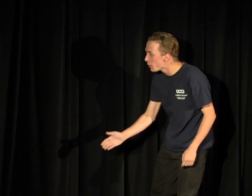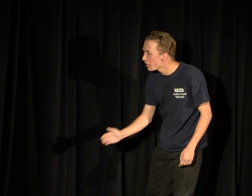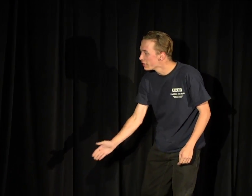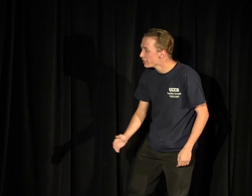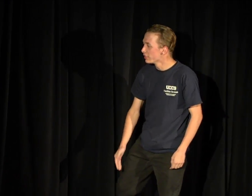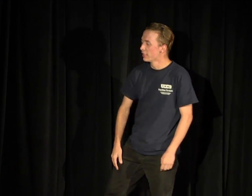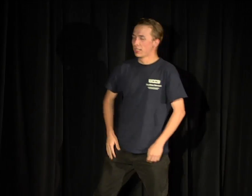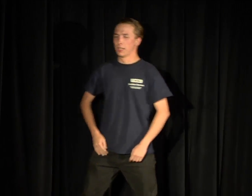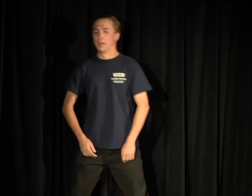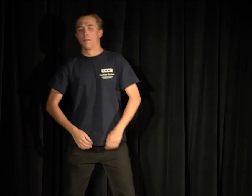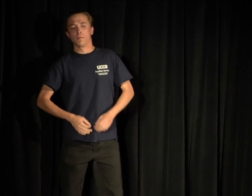Hello?